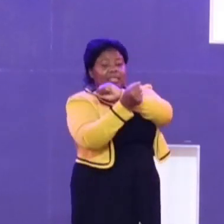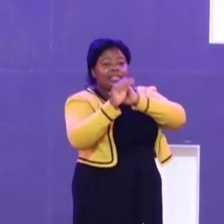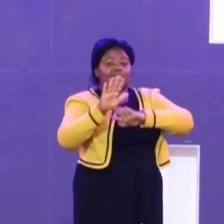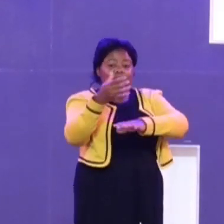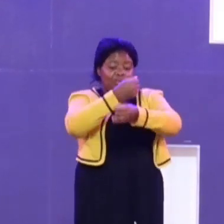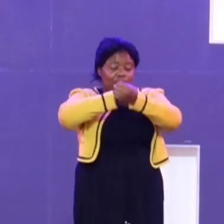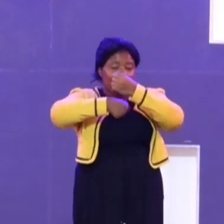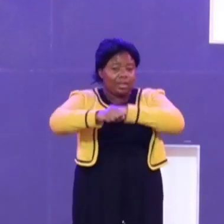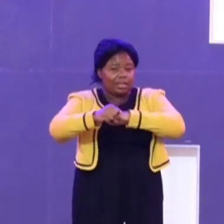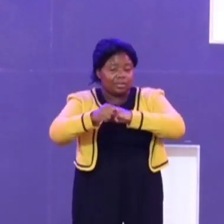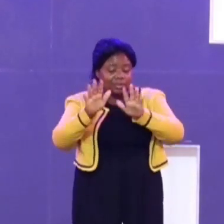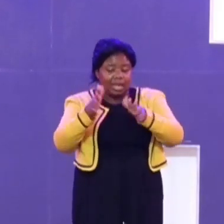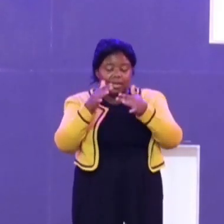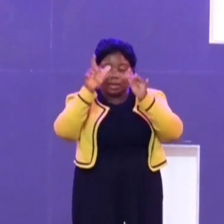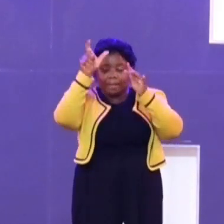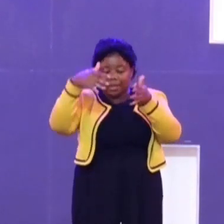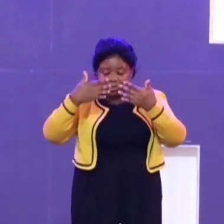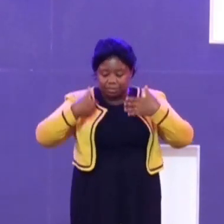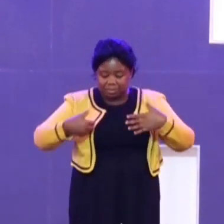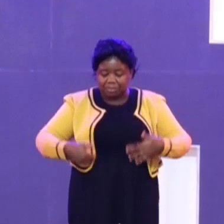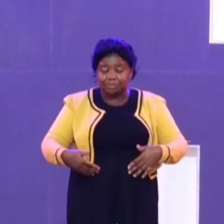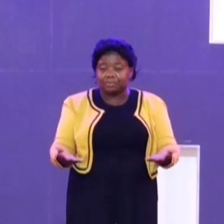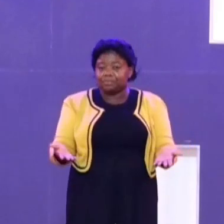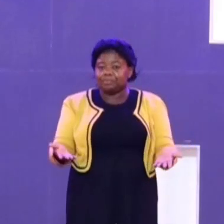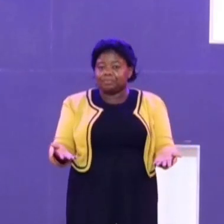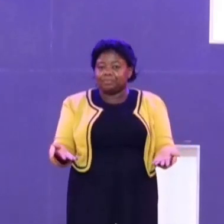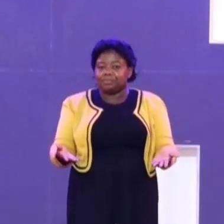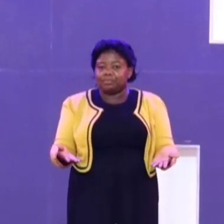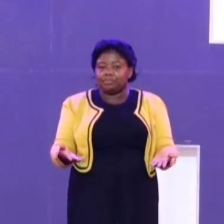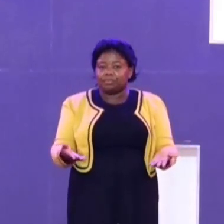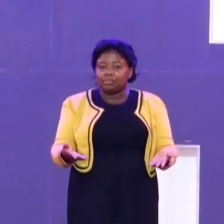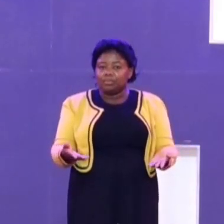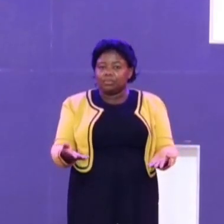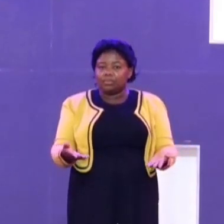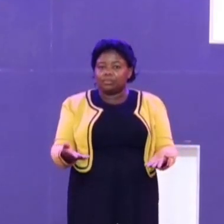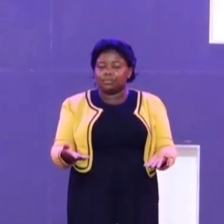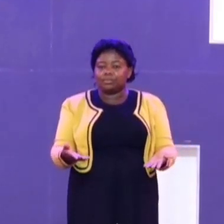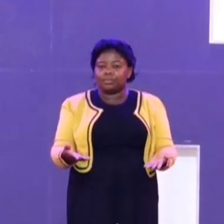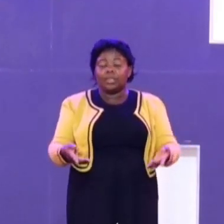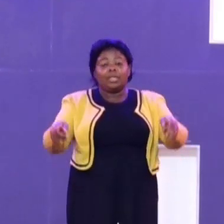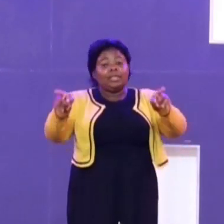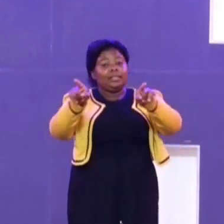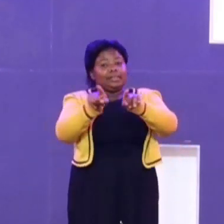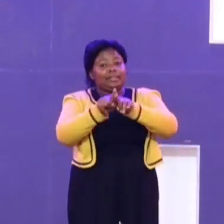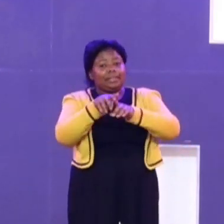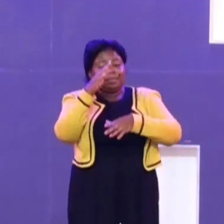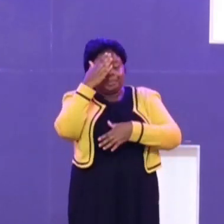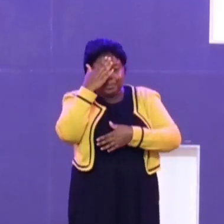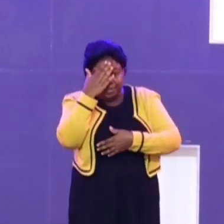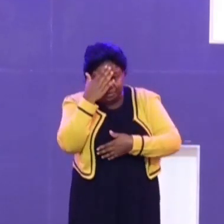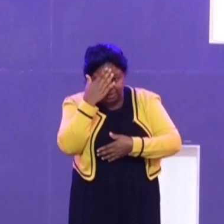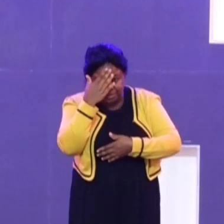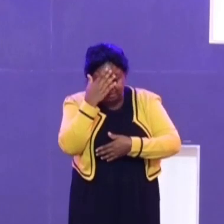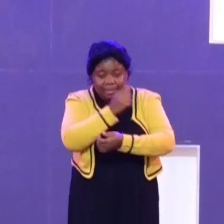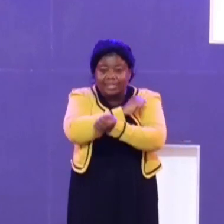looking of the person. Kakati nga wechiri nti amalala go mutima gachusa entunula yo muntu eyewabwelu. Also humility can begin